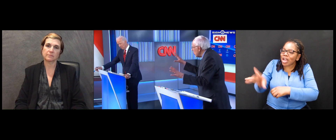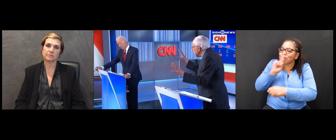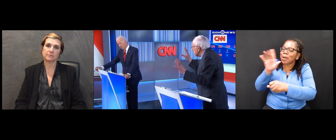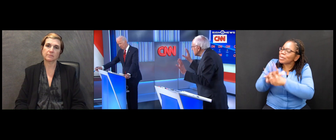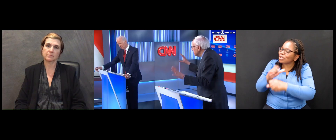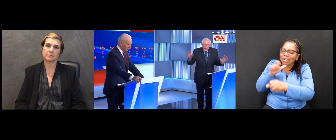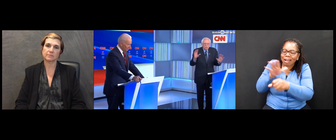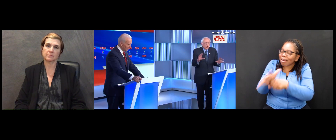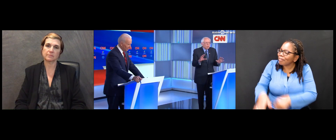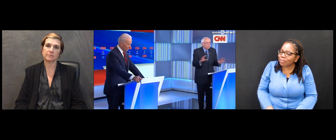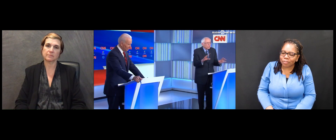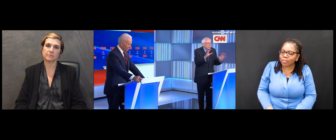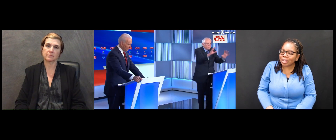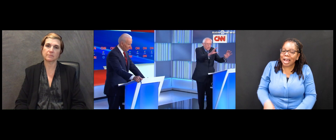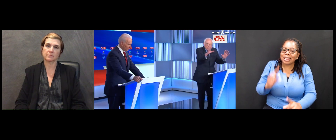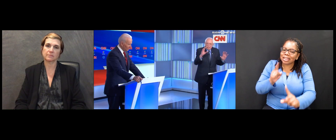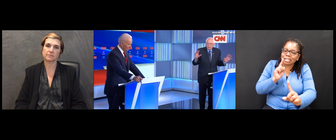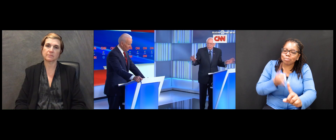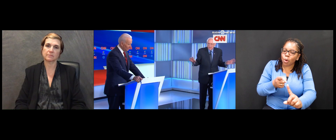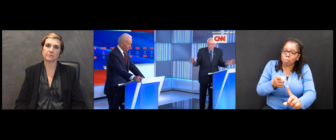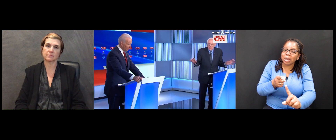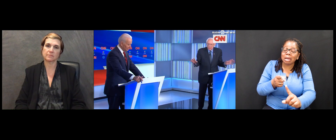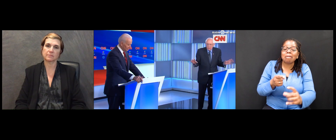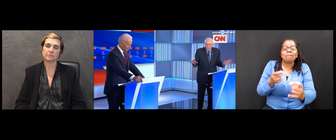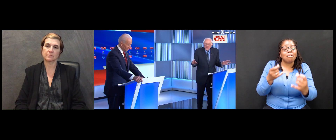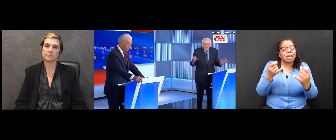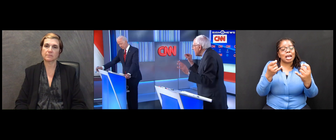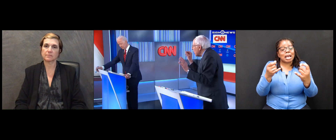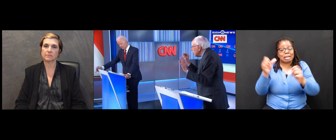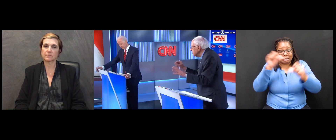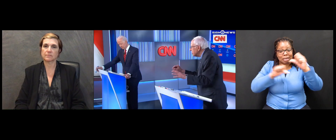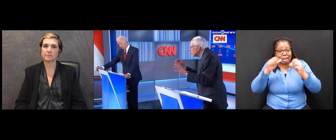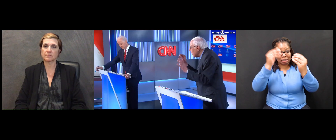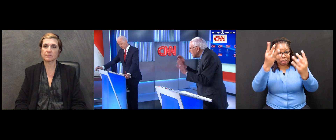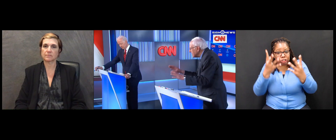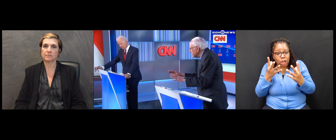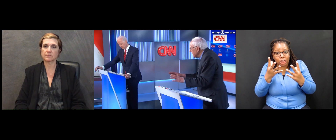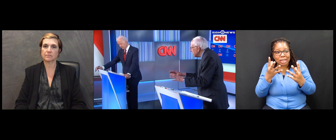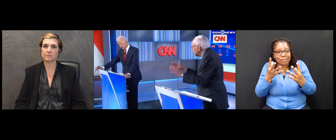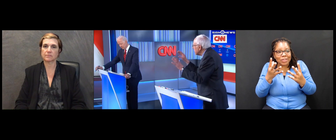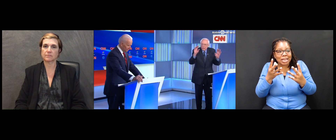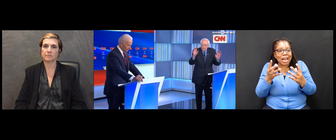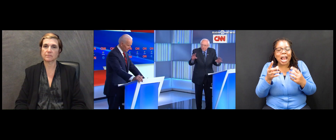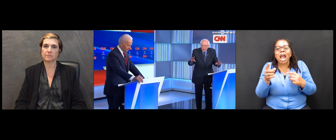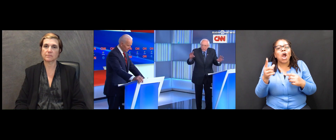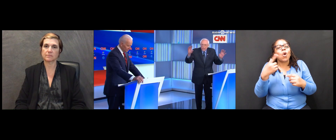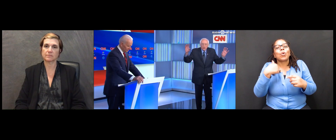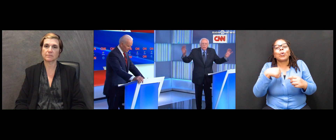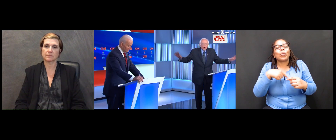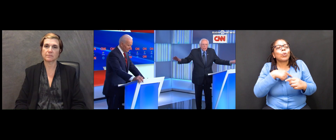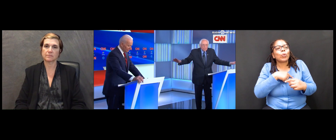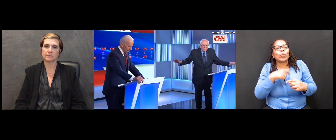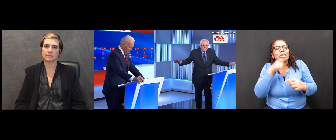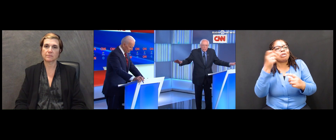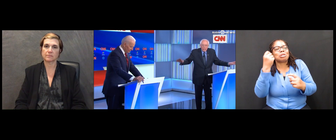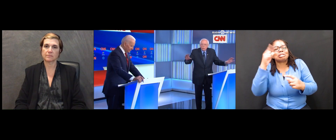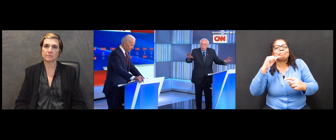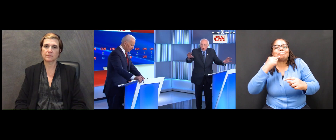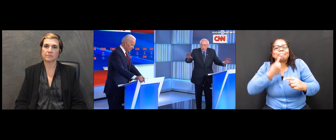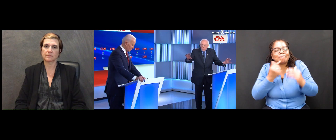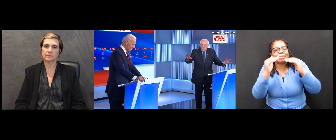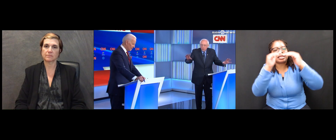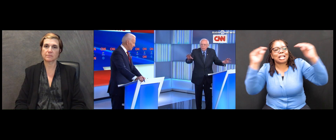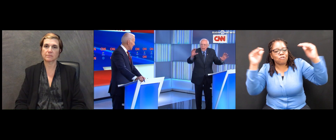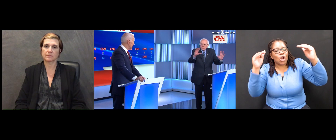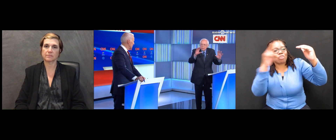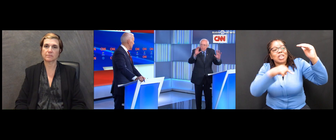this moment is about, Joe, is that the scientists are telling us they underestimated the severity of the crisis. They were